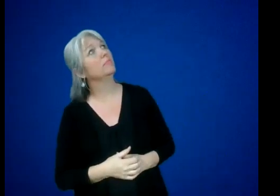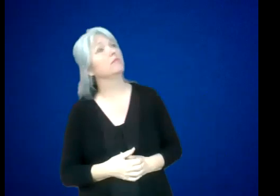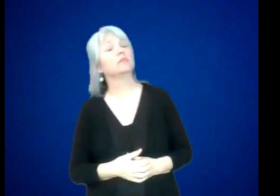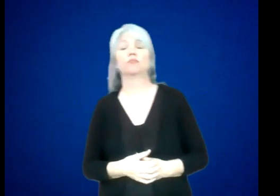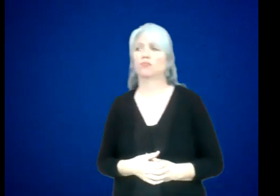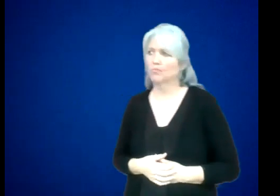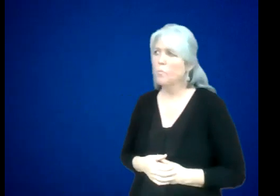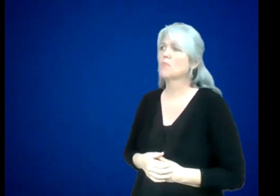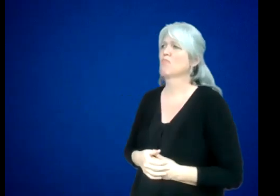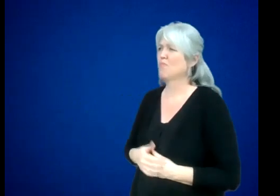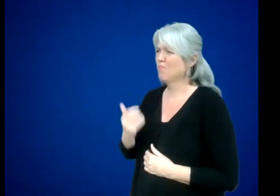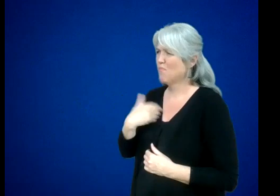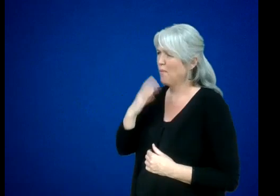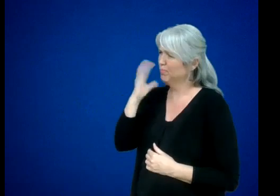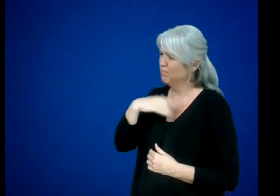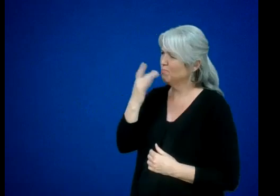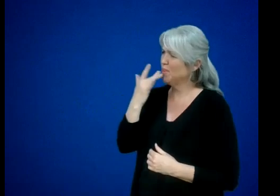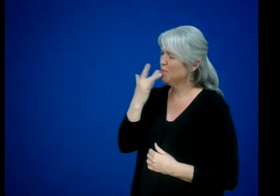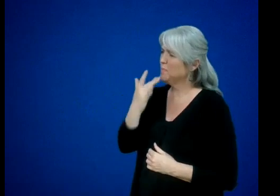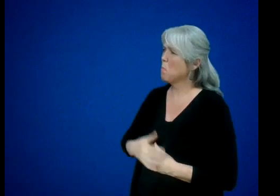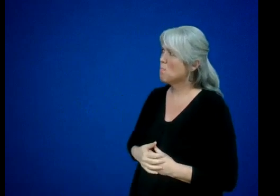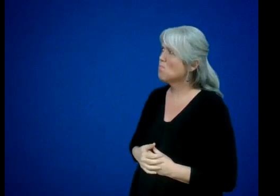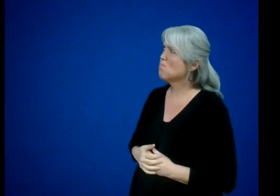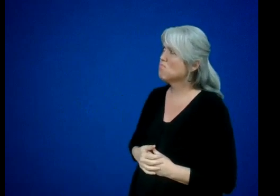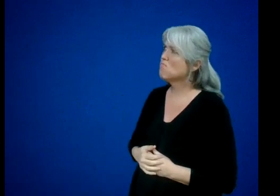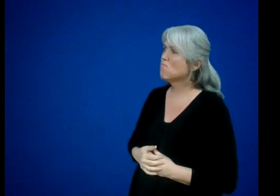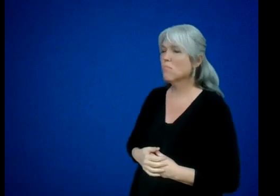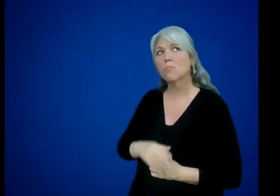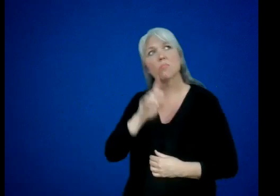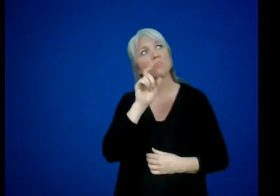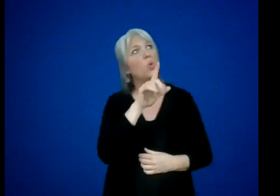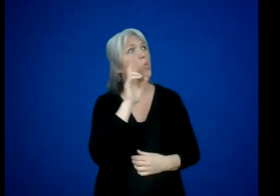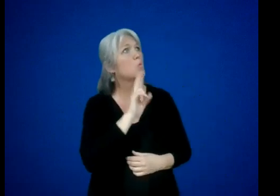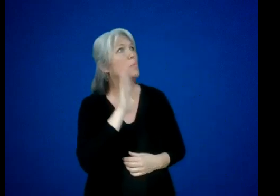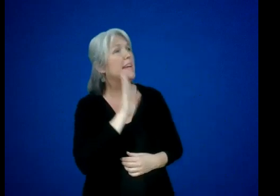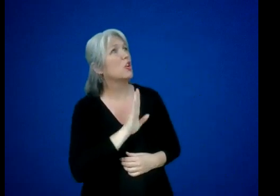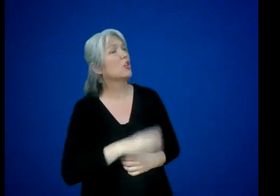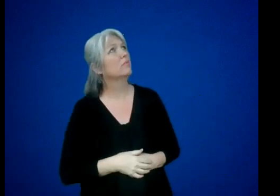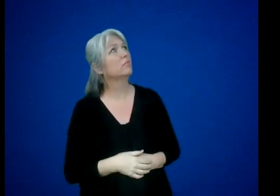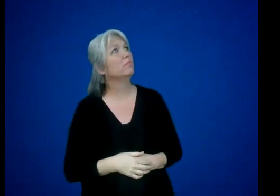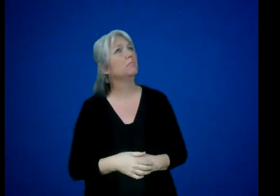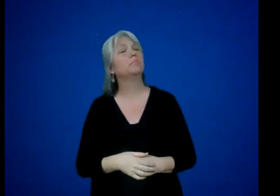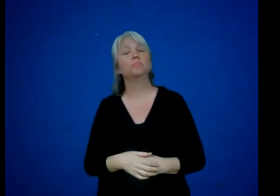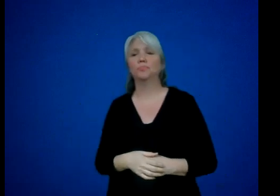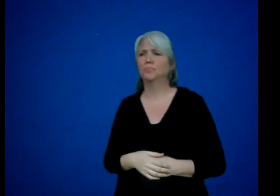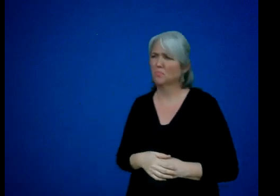"It has a peculiar flavor." "Root beer?" I said. "Something